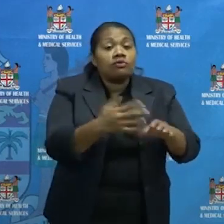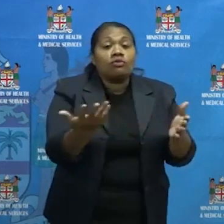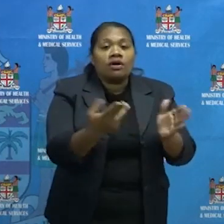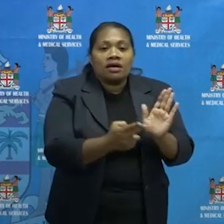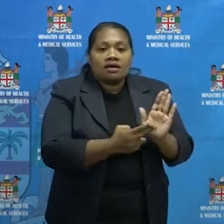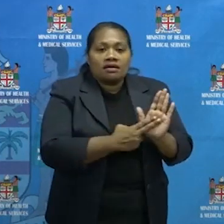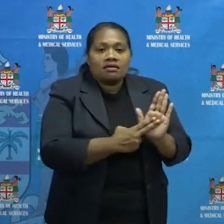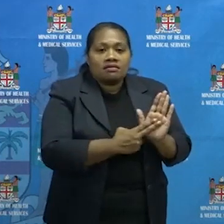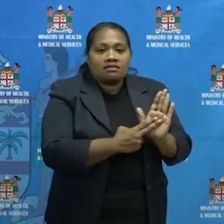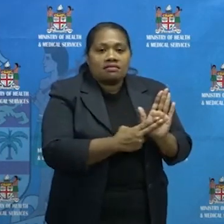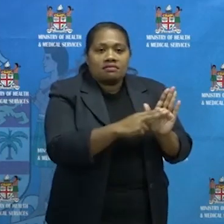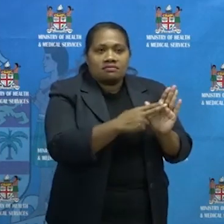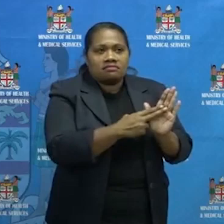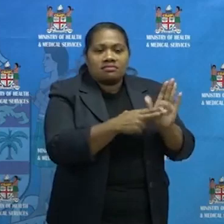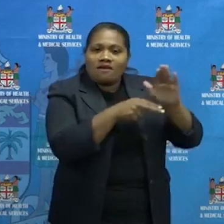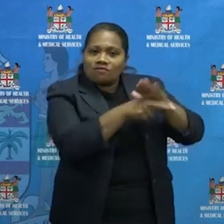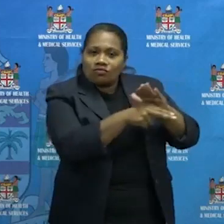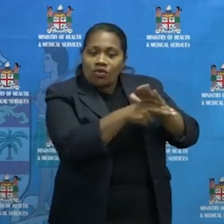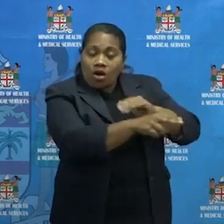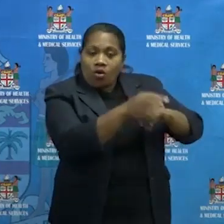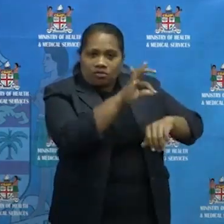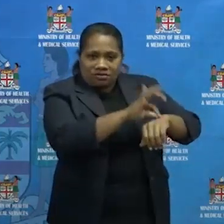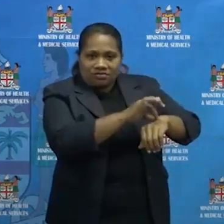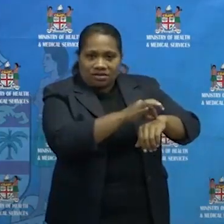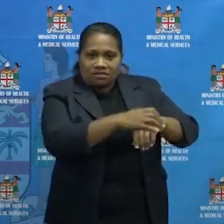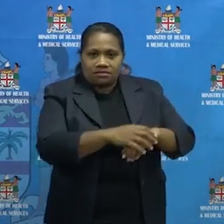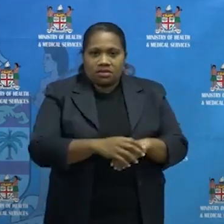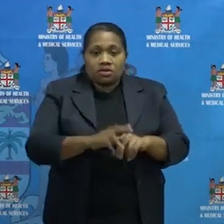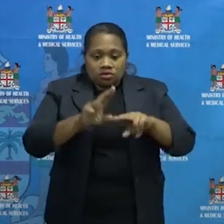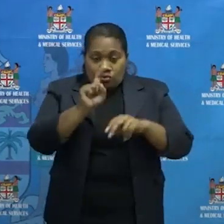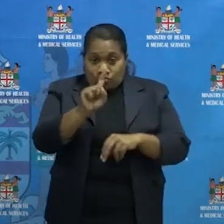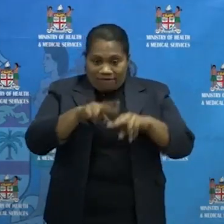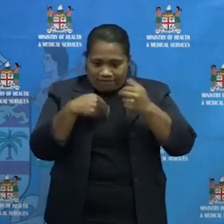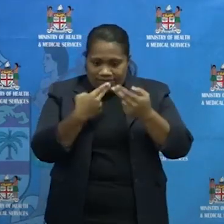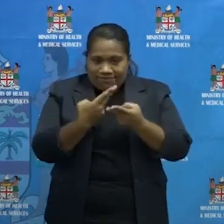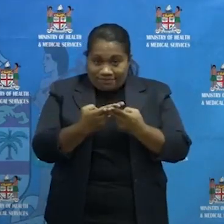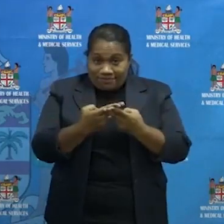Her family members have all tested negative for the virus so far.